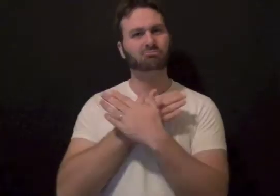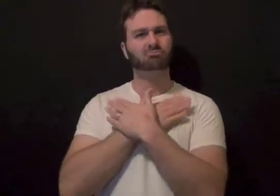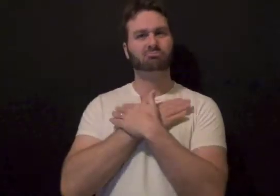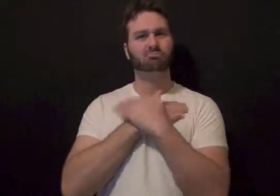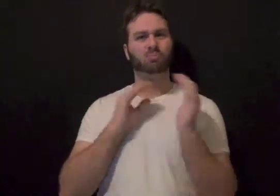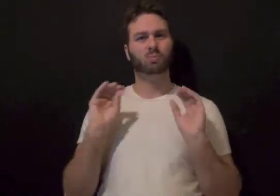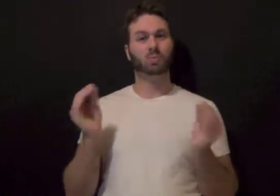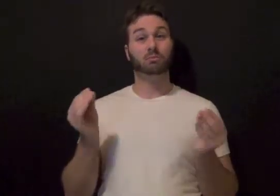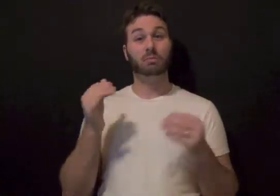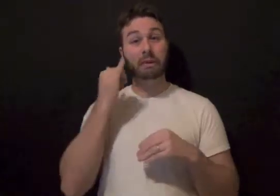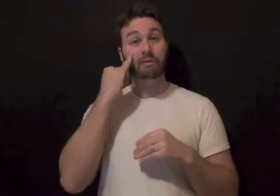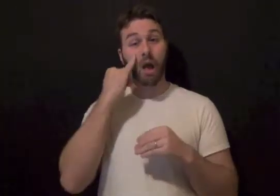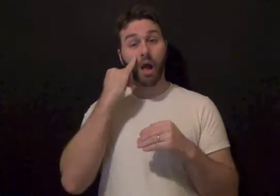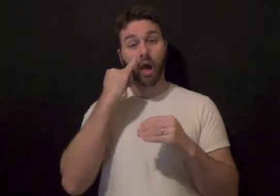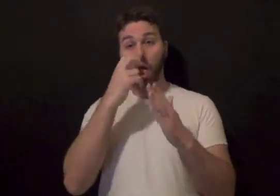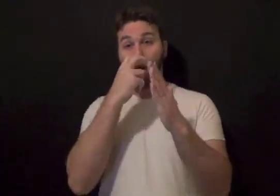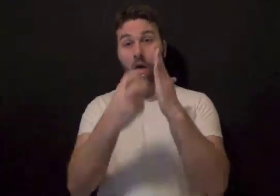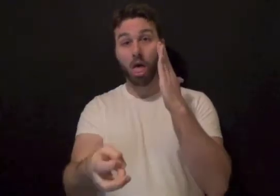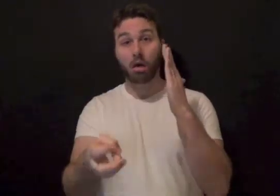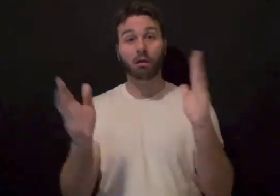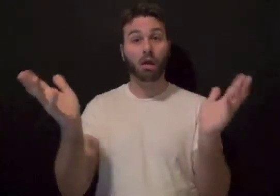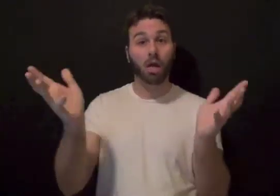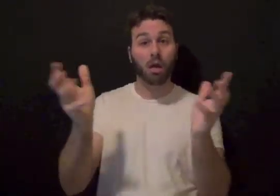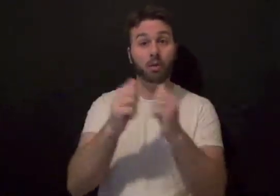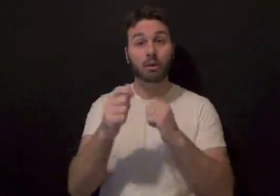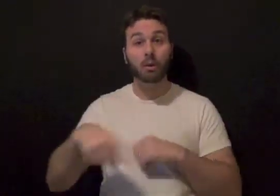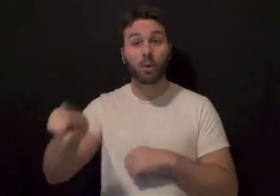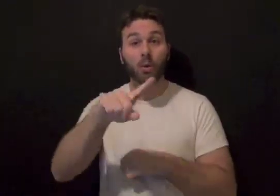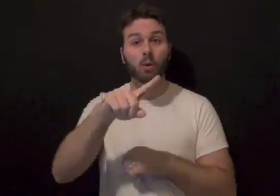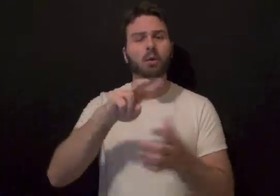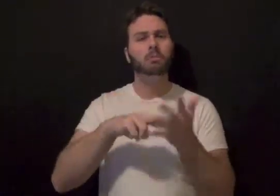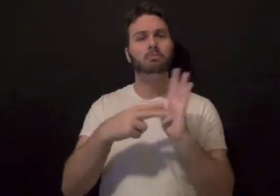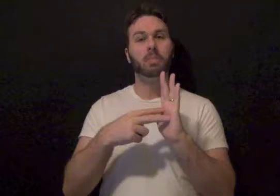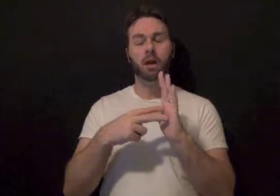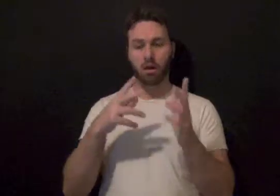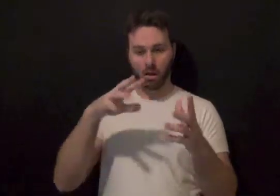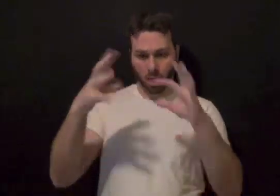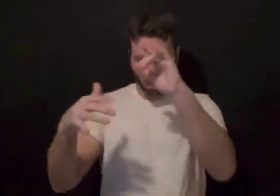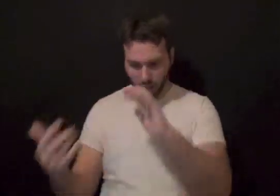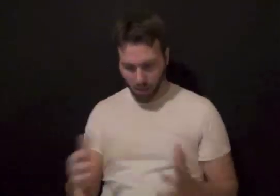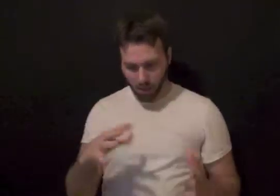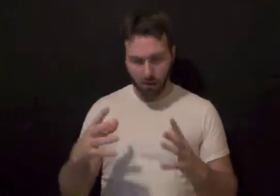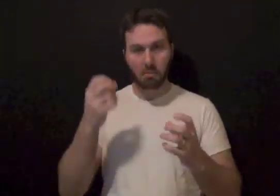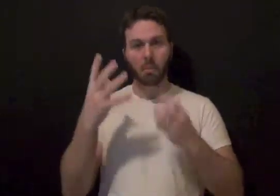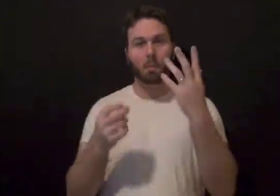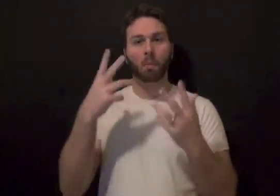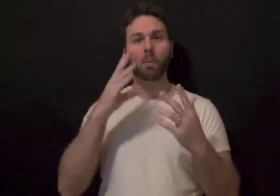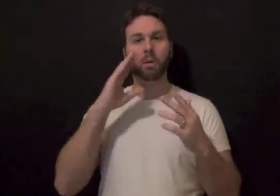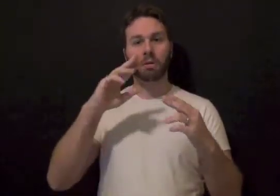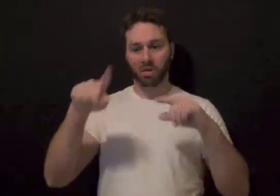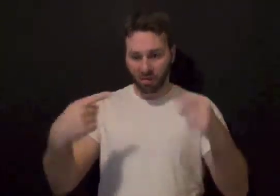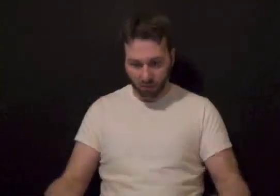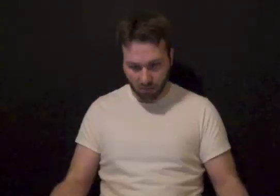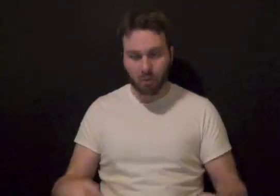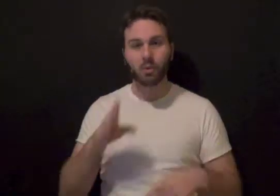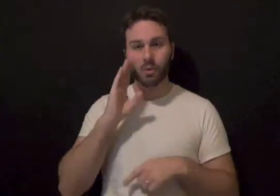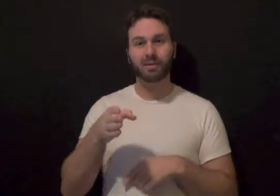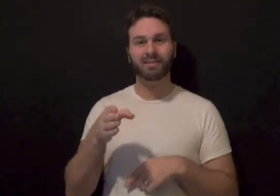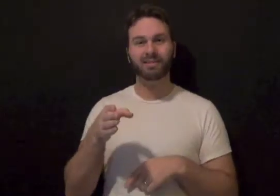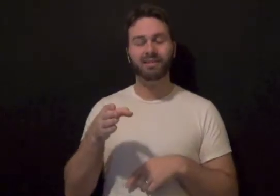them. Now in life and in meditation, there'll be times when the focus becomes a little bit too intense and life starts